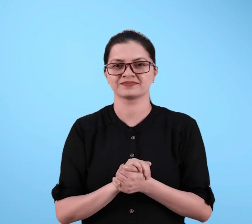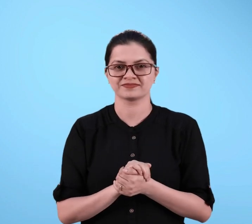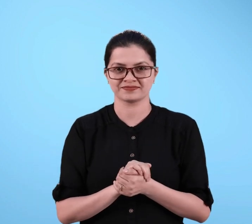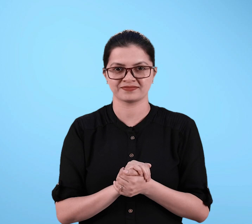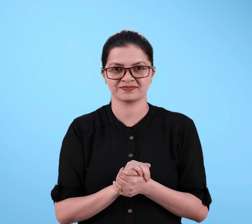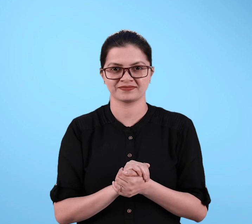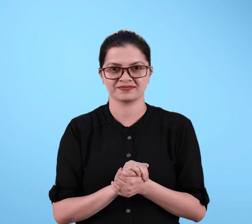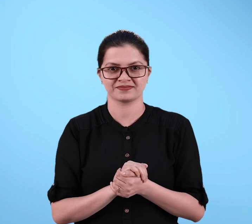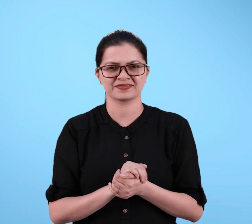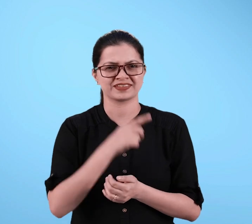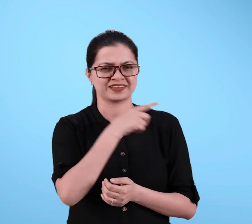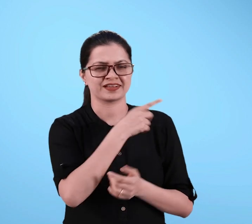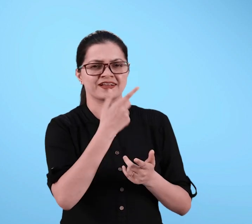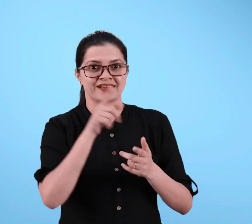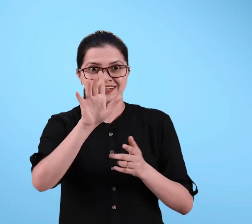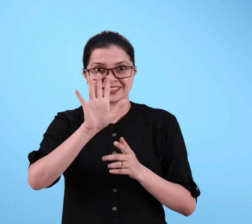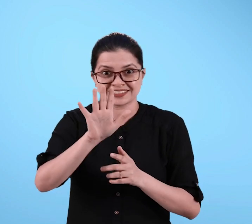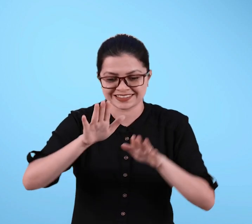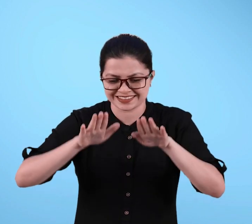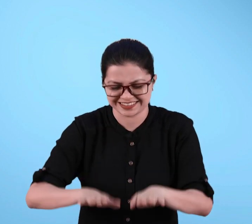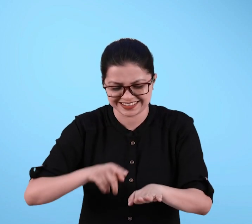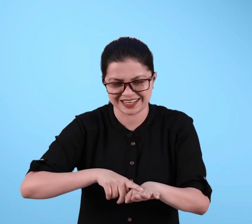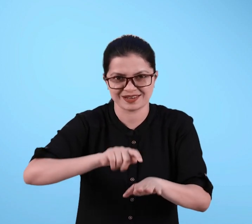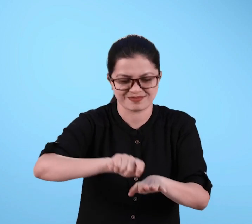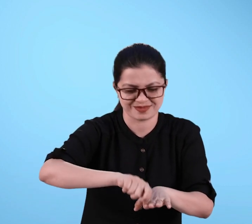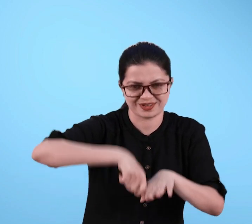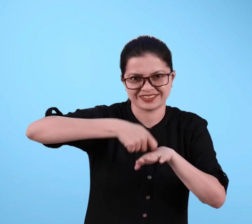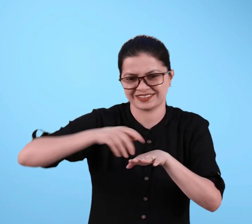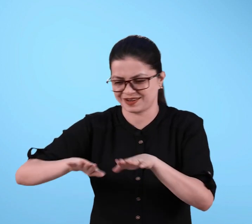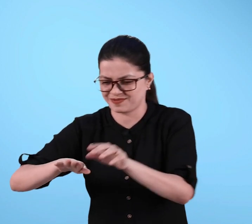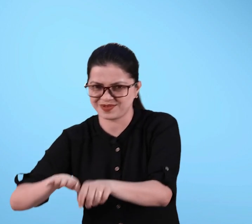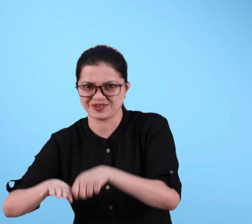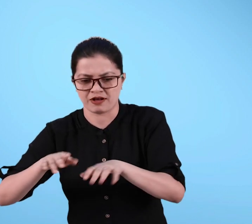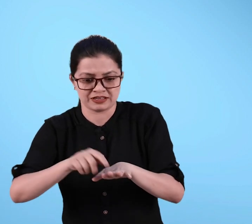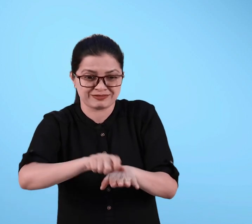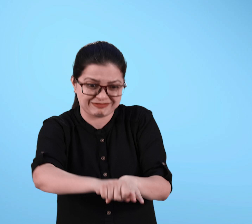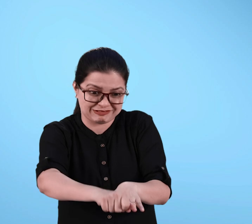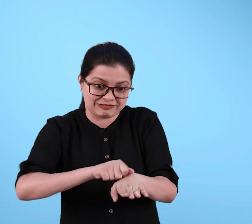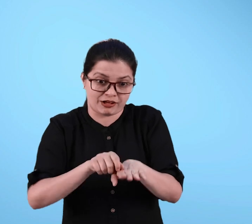As shown in figure 3.14. Have you ever pulled the yarn from a torn pair of socks?